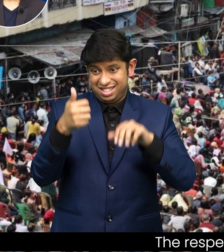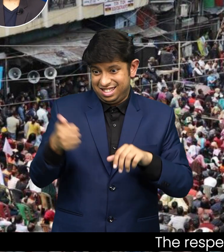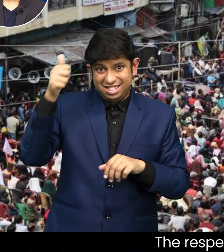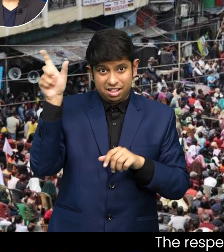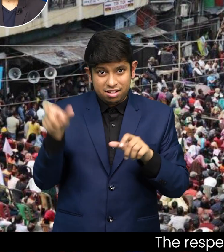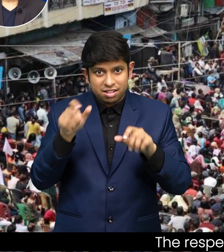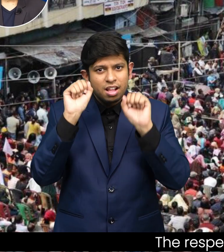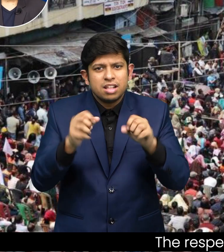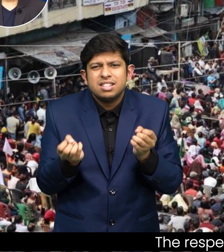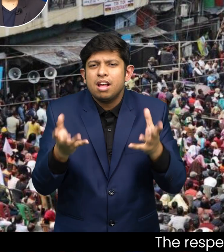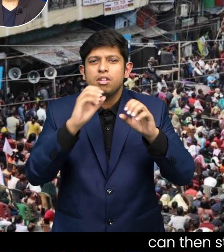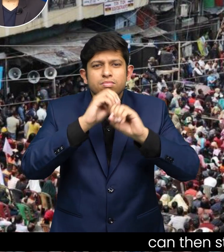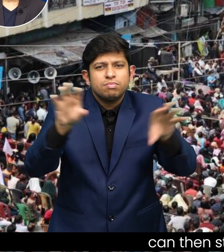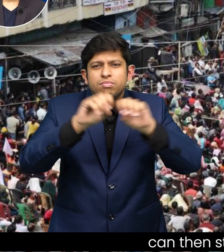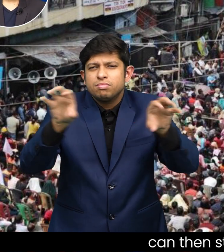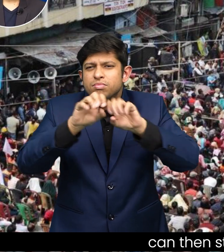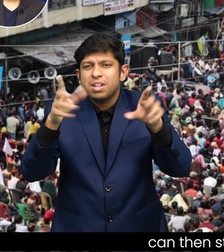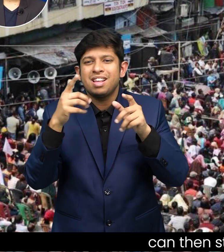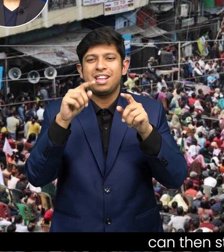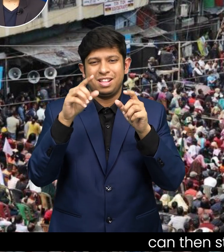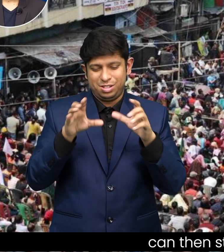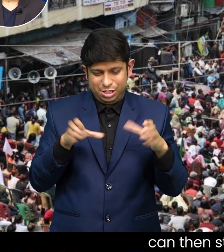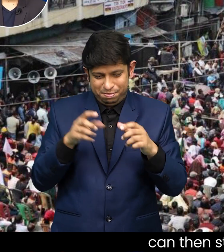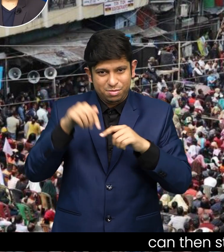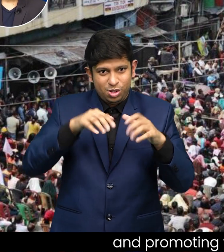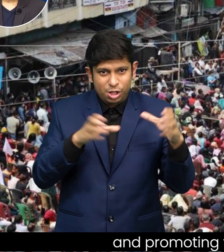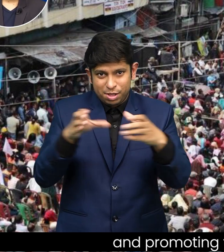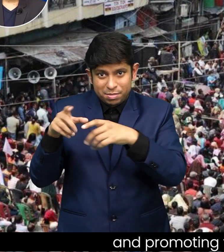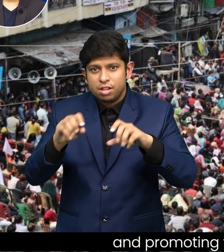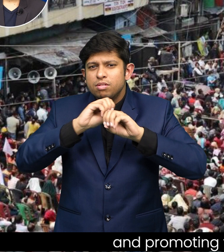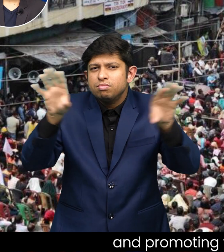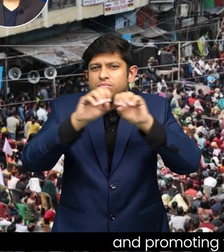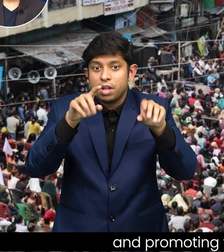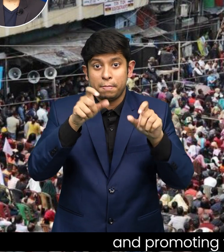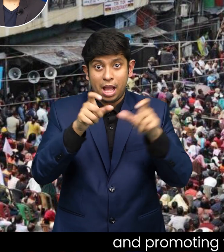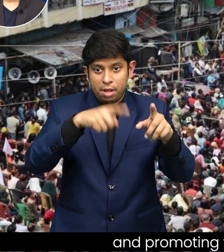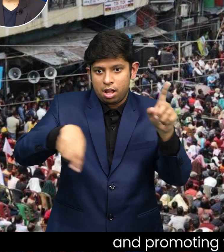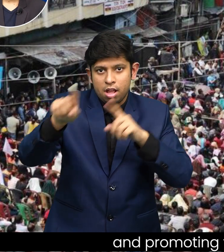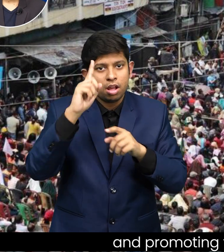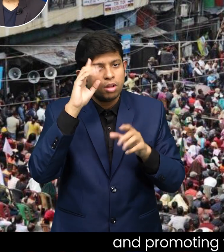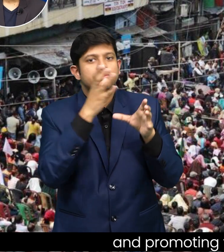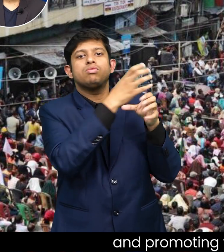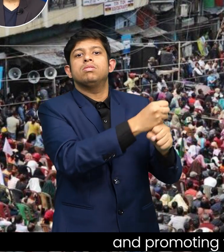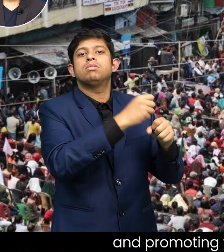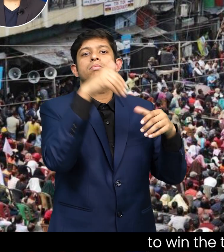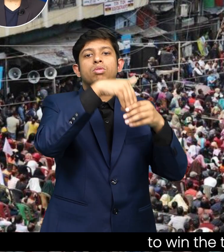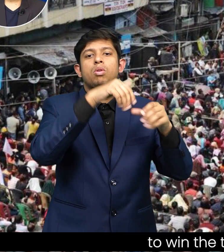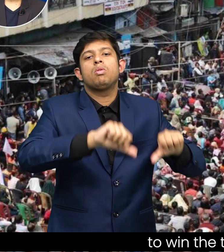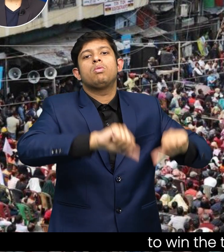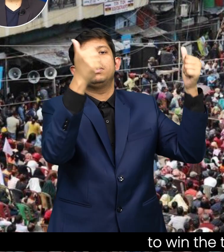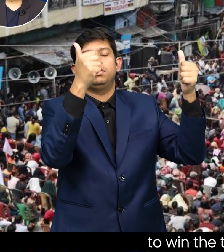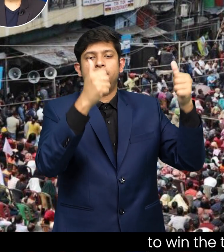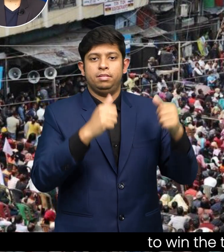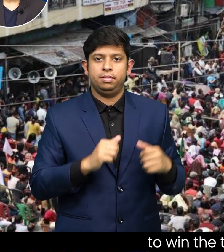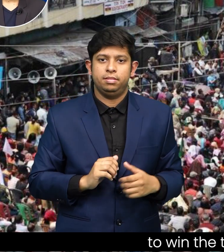The respective candidates can then start campaigning and promoting their respective parties to win